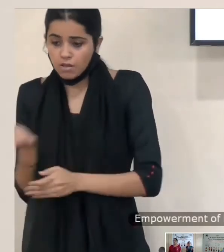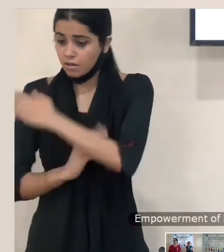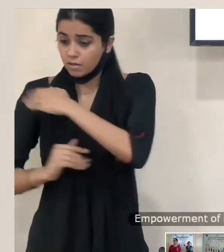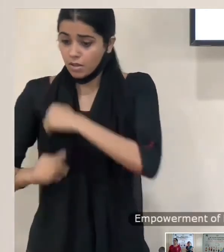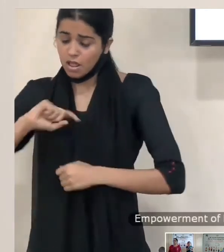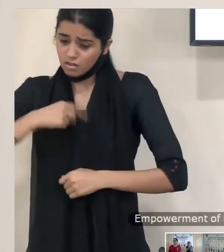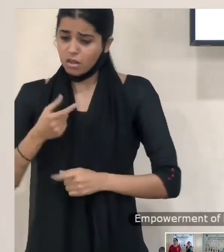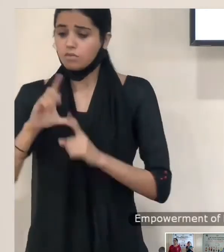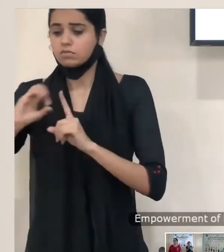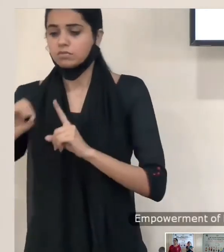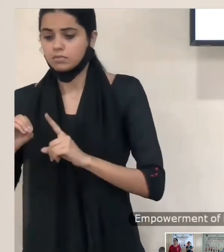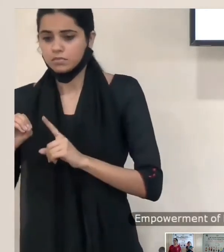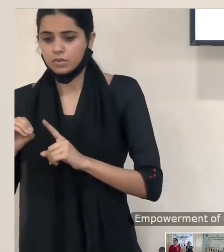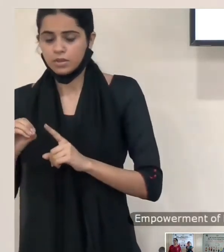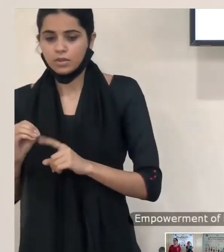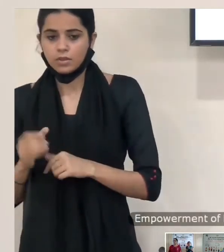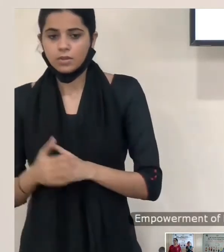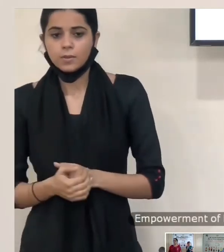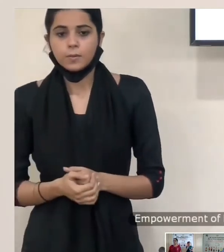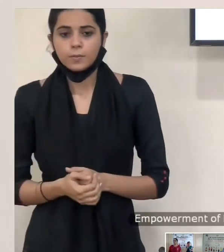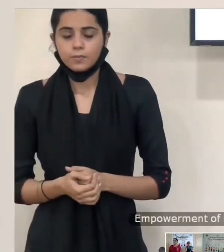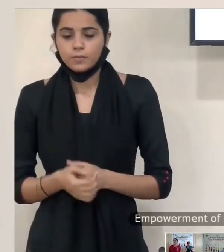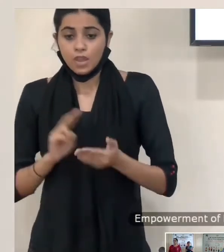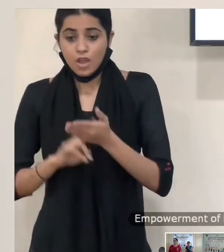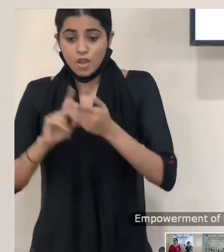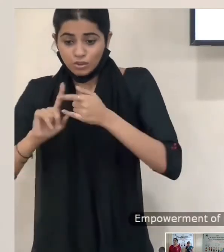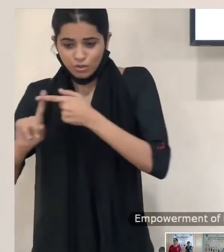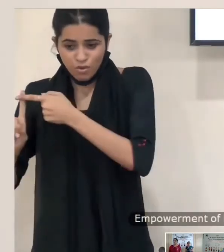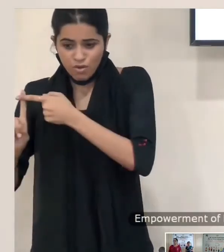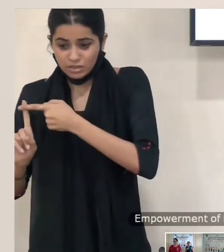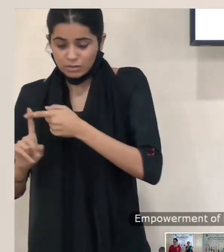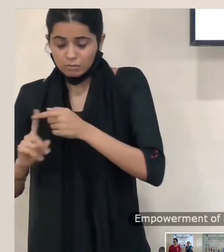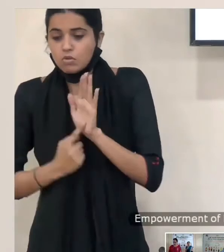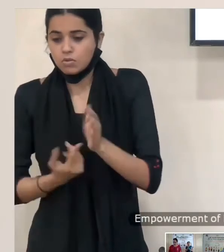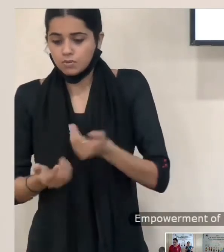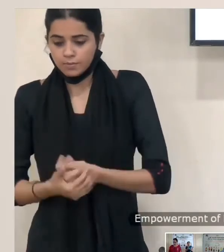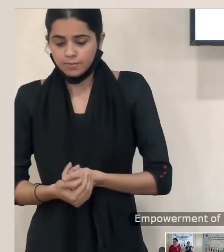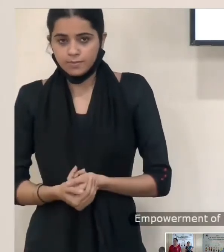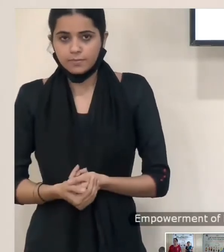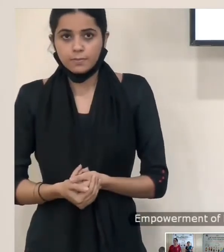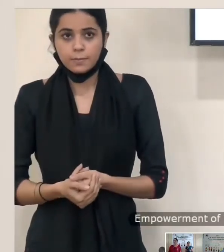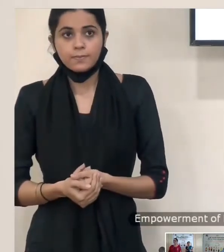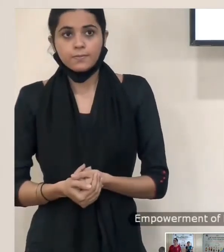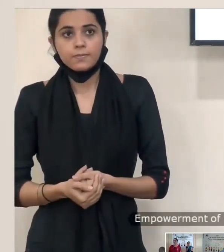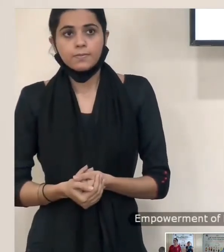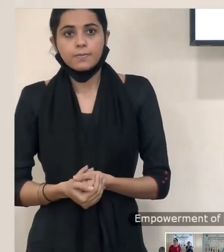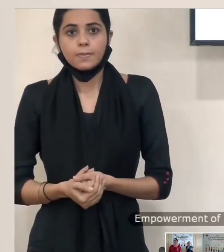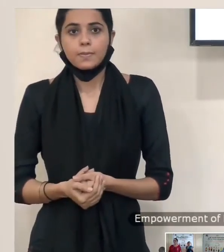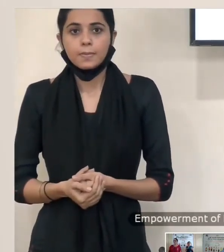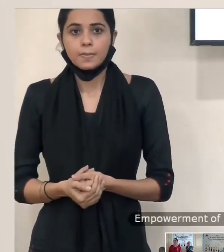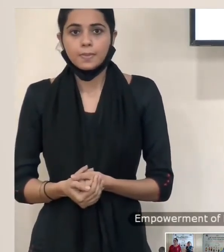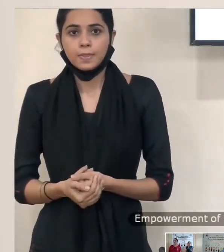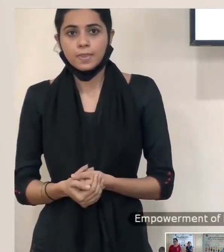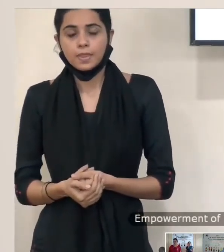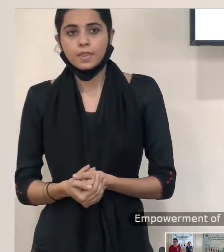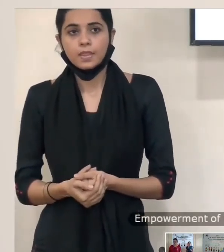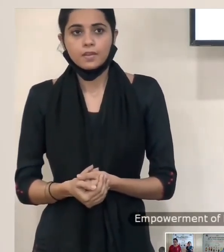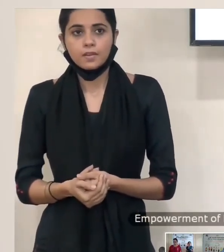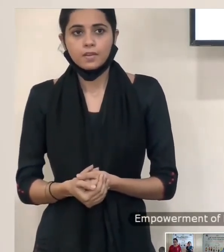the abilities of the Divyangajan from the Northeast, and also facilitates the inclusion and the mainstreaming